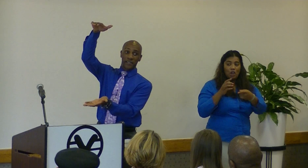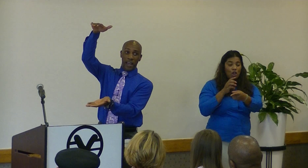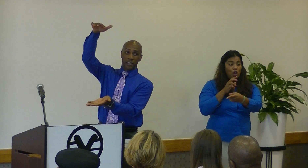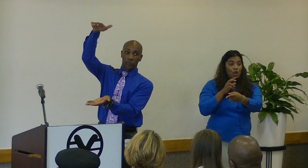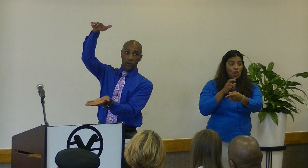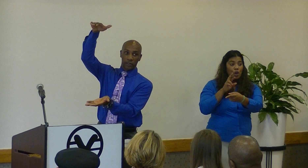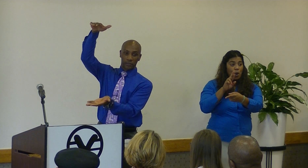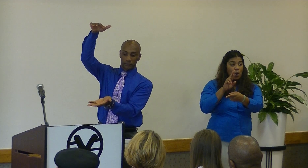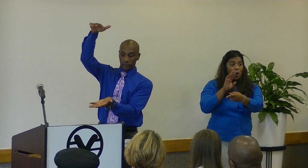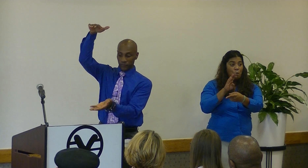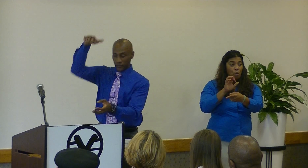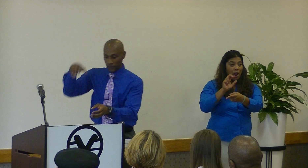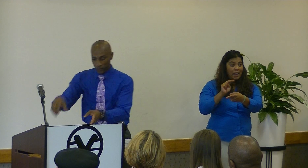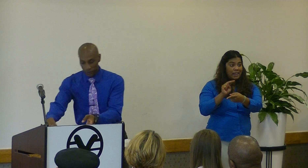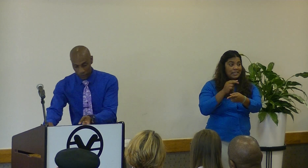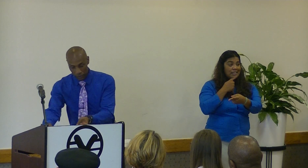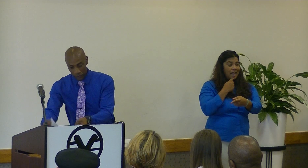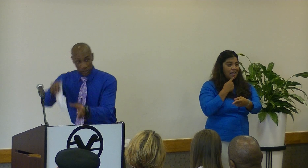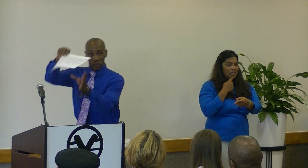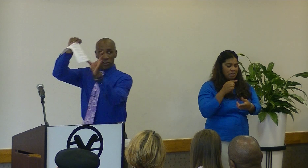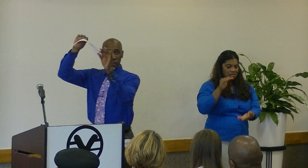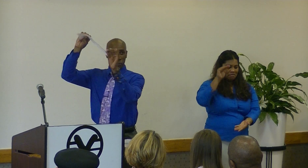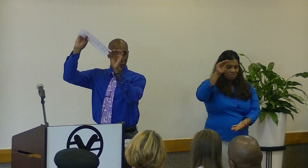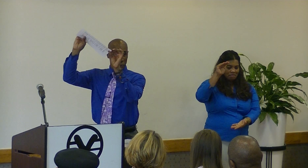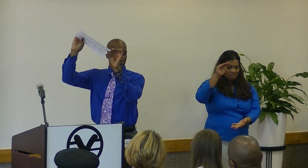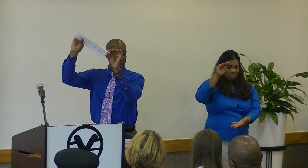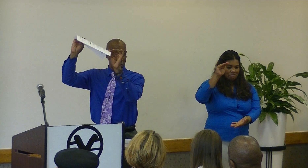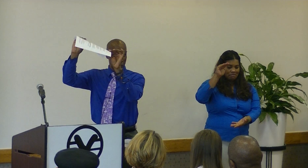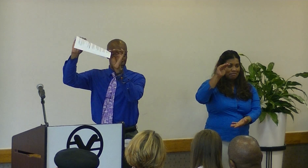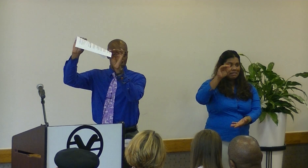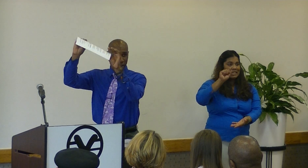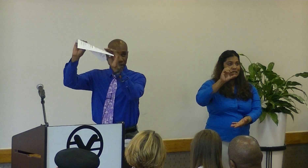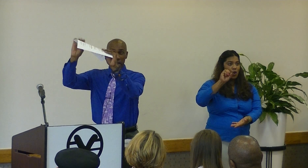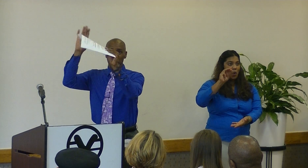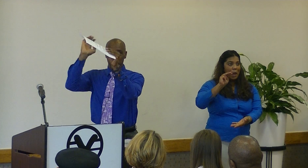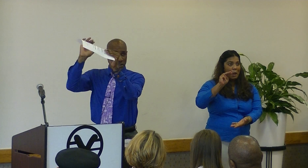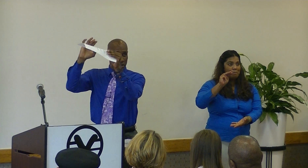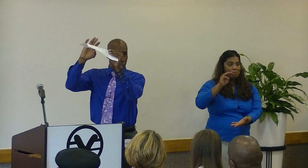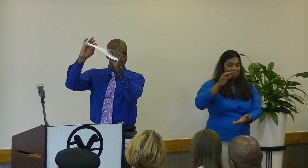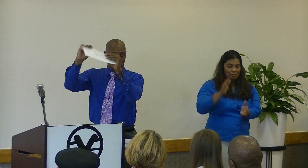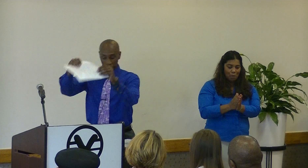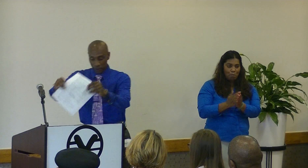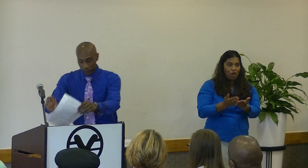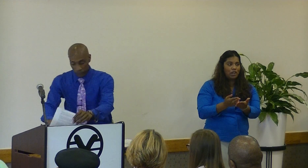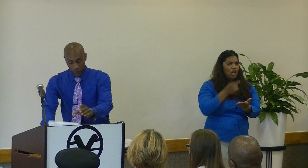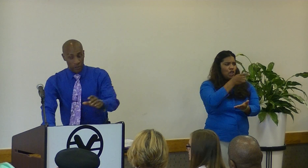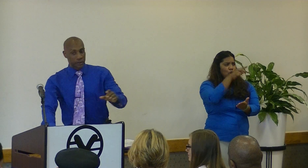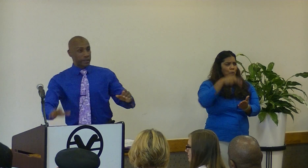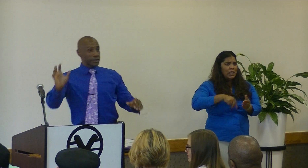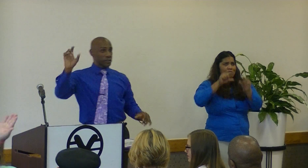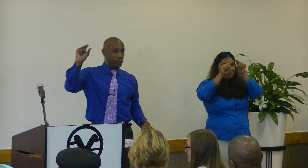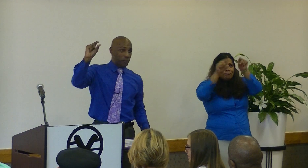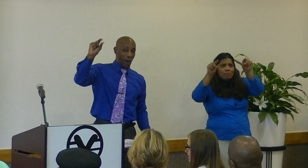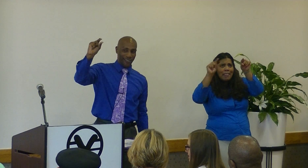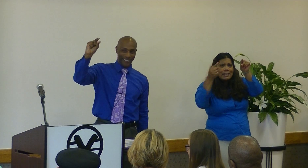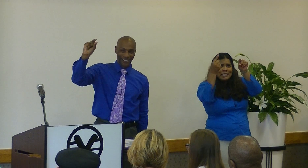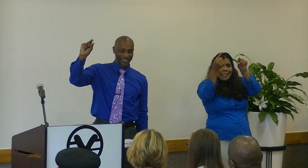Science of Mind textbook. This is the only part you need to really read. This is the part